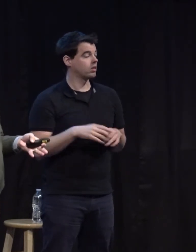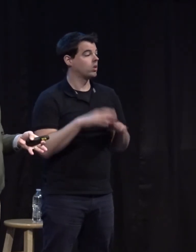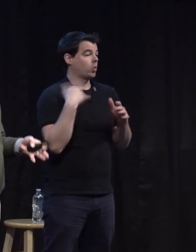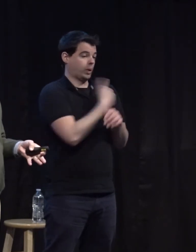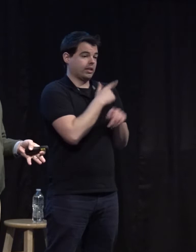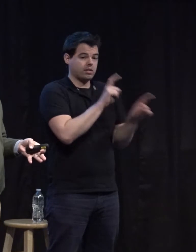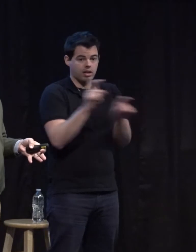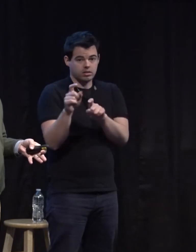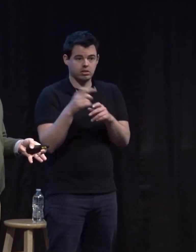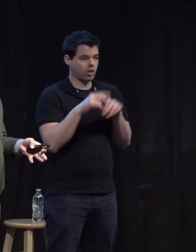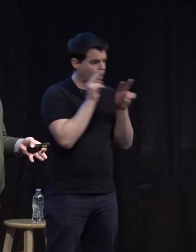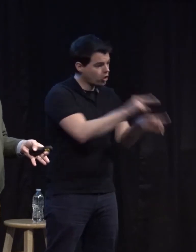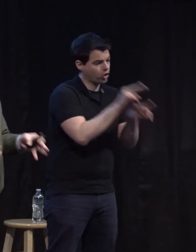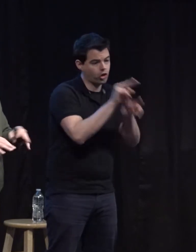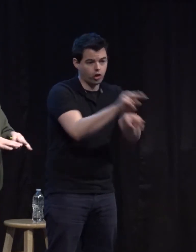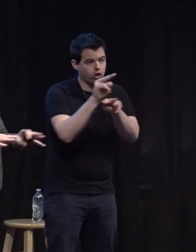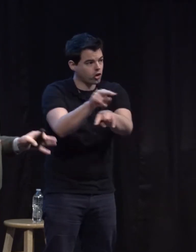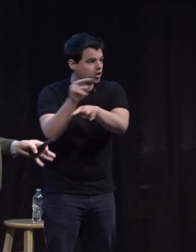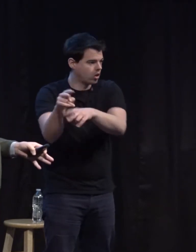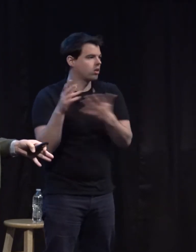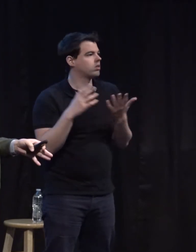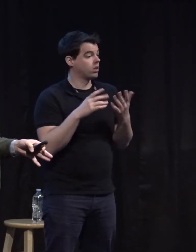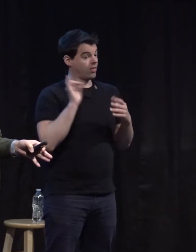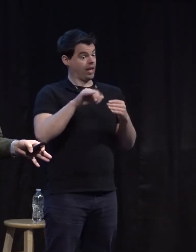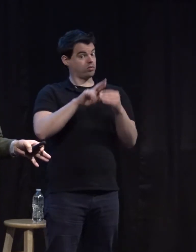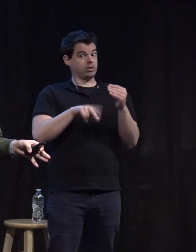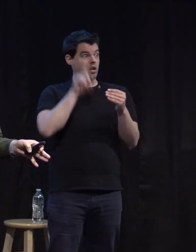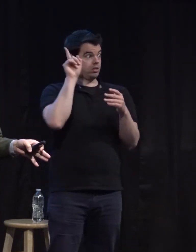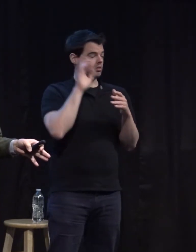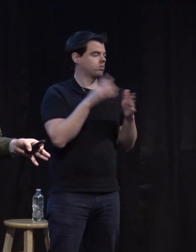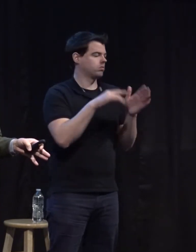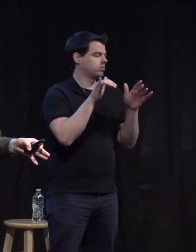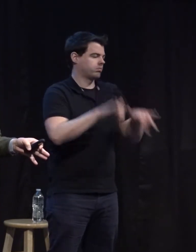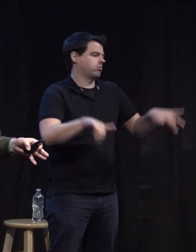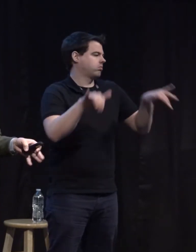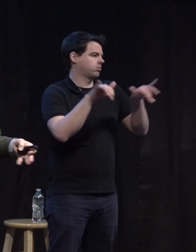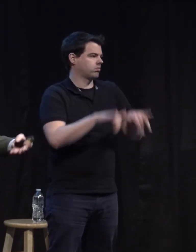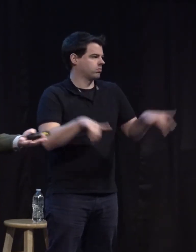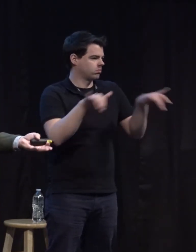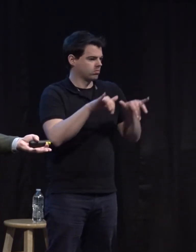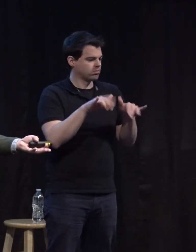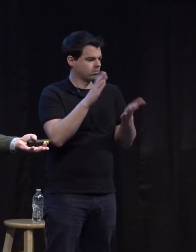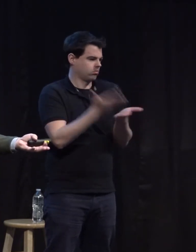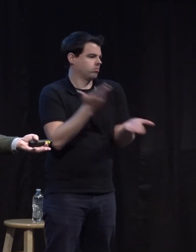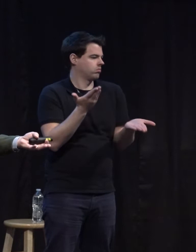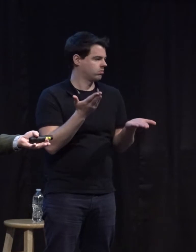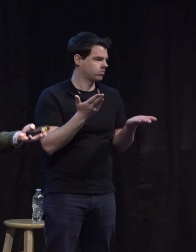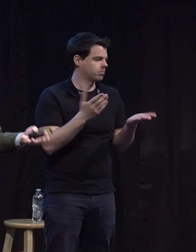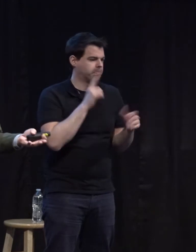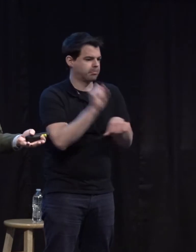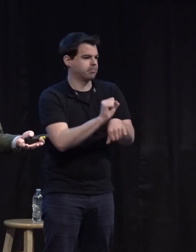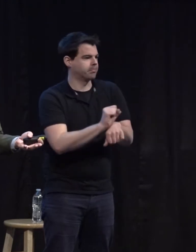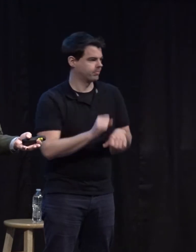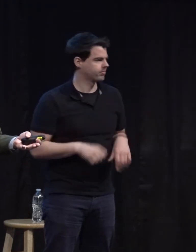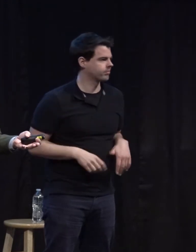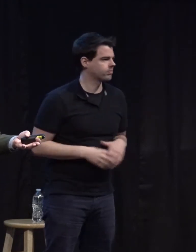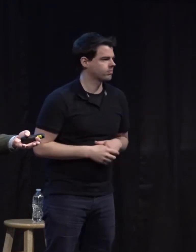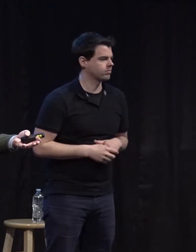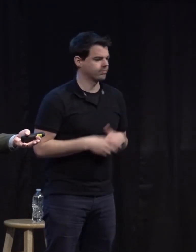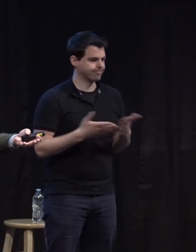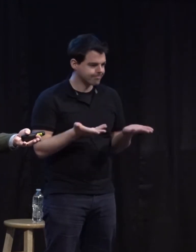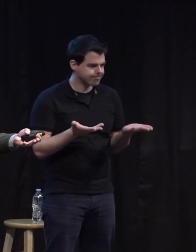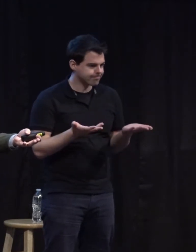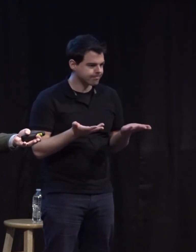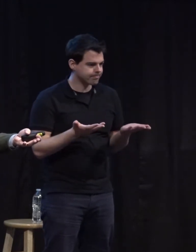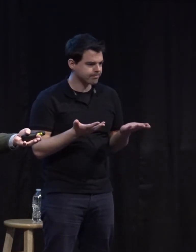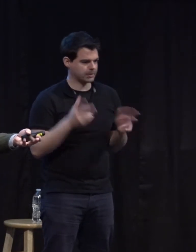strong result. So we know that this is happening. Now we've got to figure out what do we do about this.